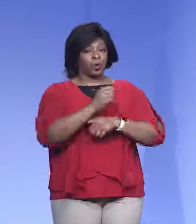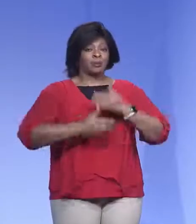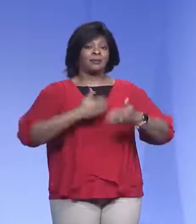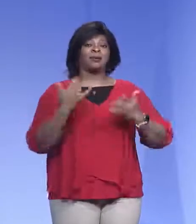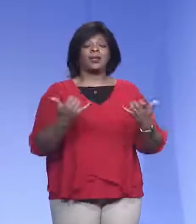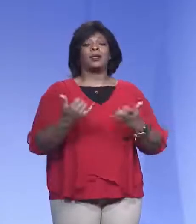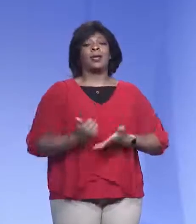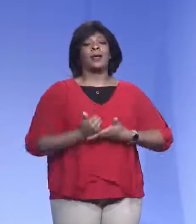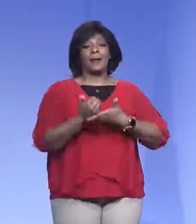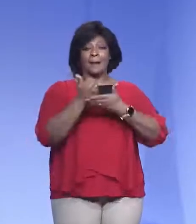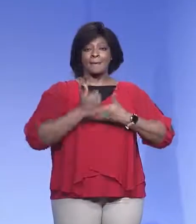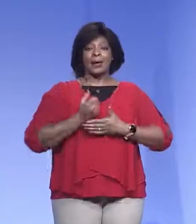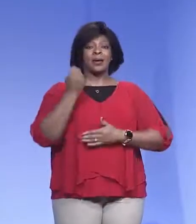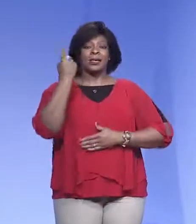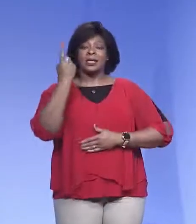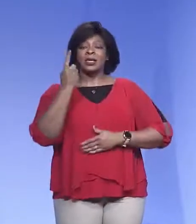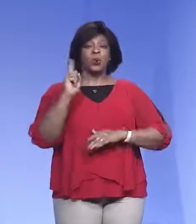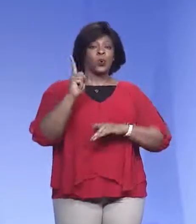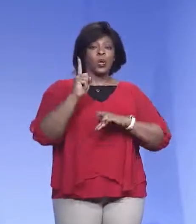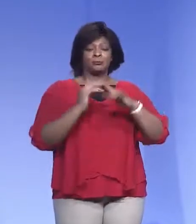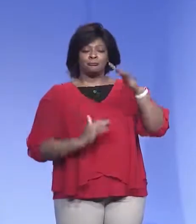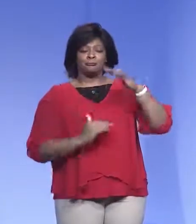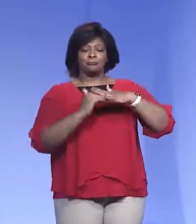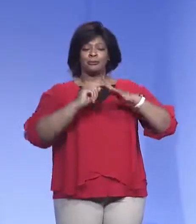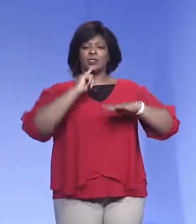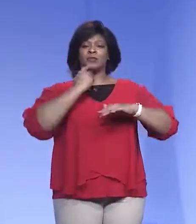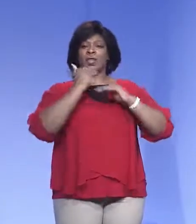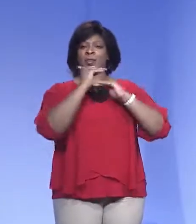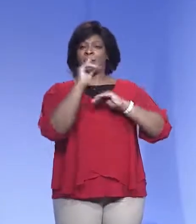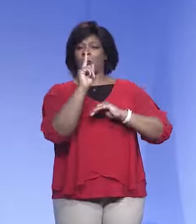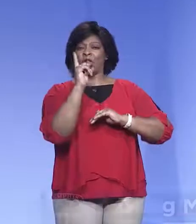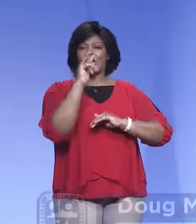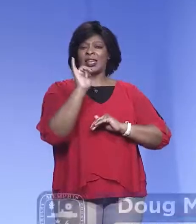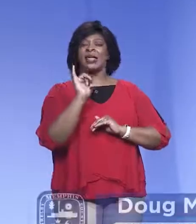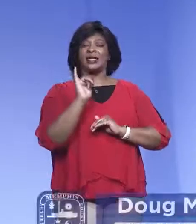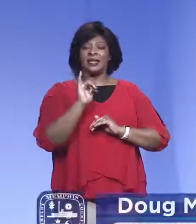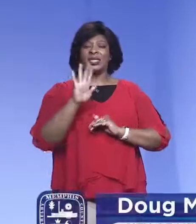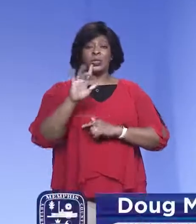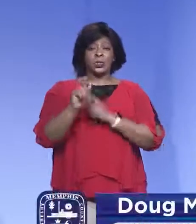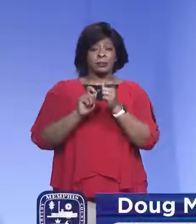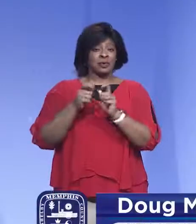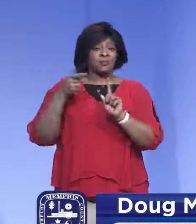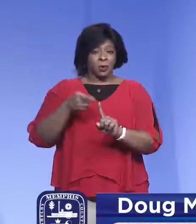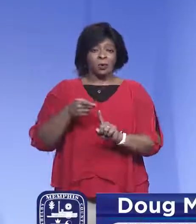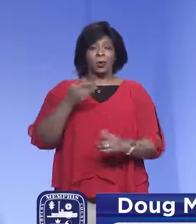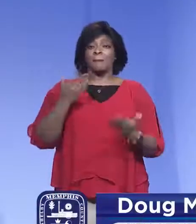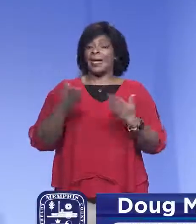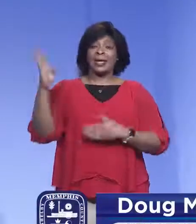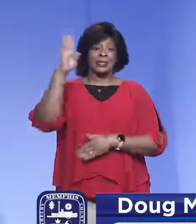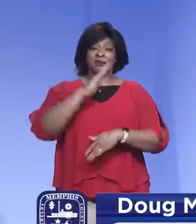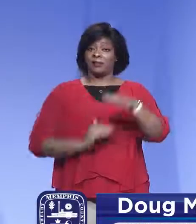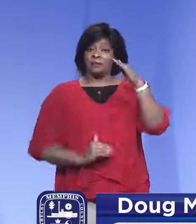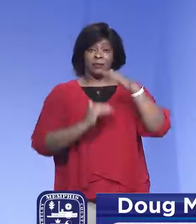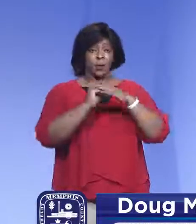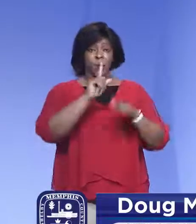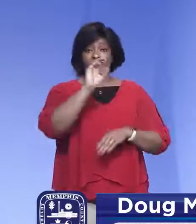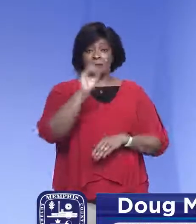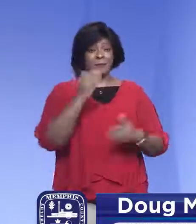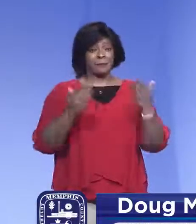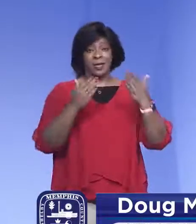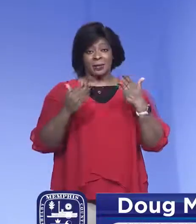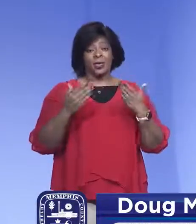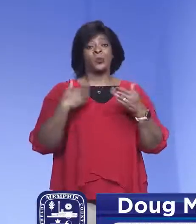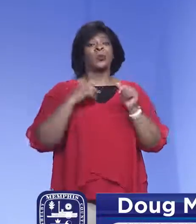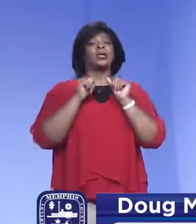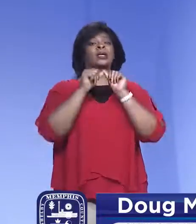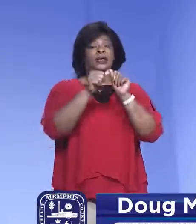help us understand where we will reach that critical limit. And so, yes, to your specific point, we may never reach that 100% if we continue